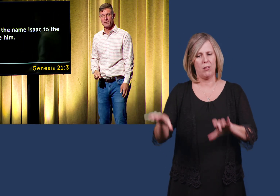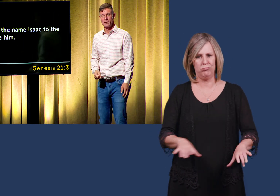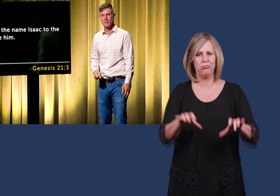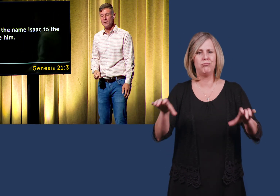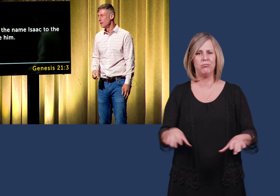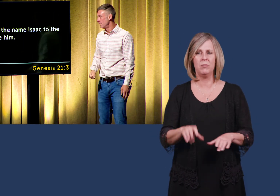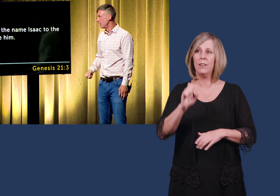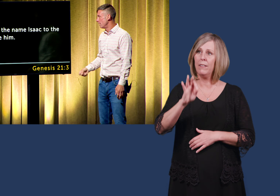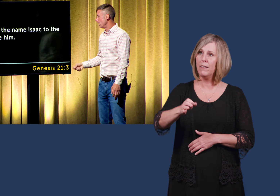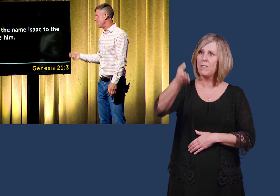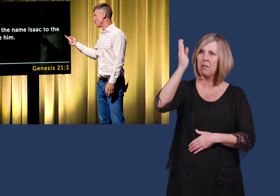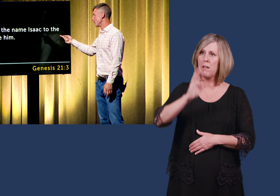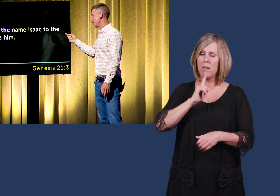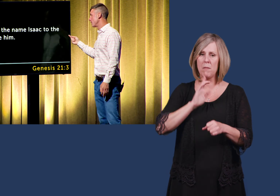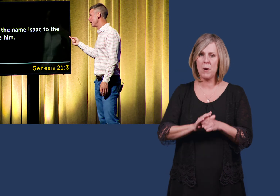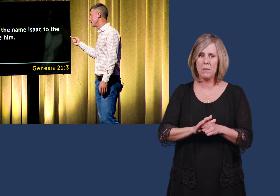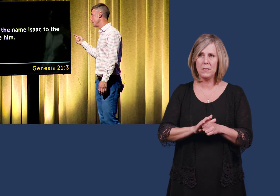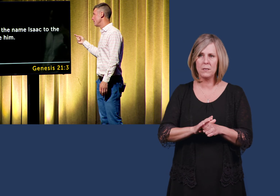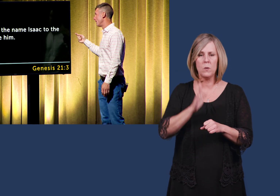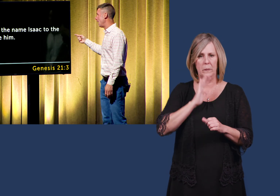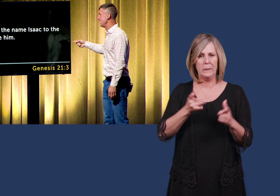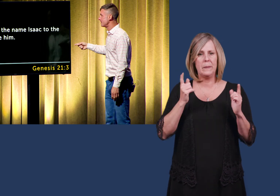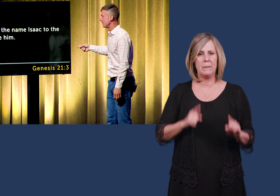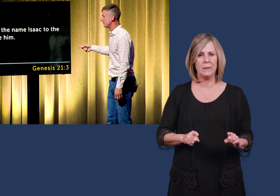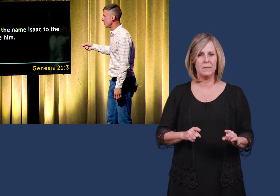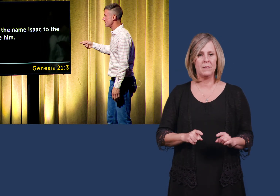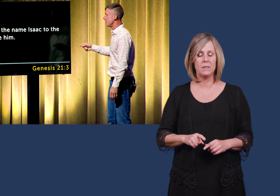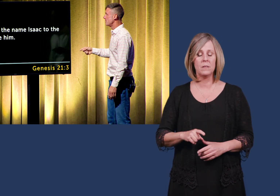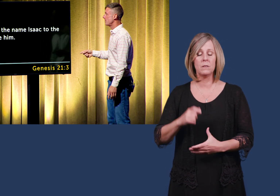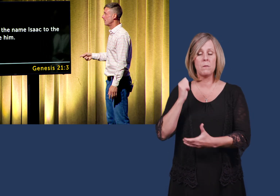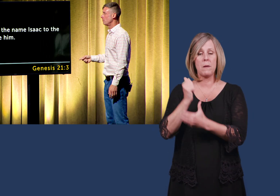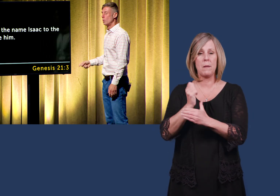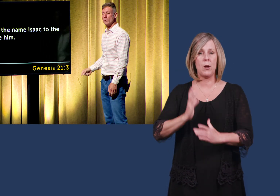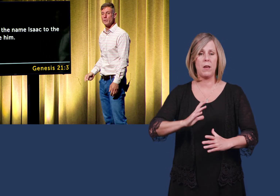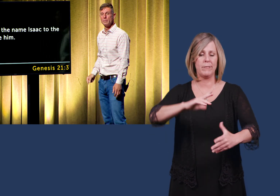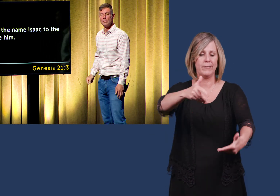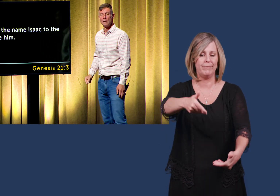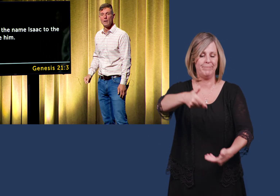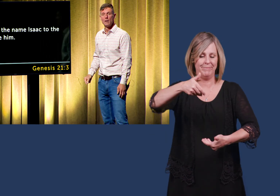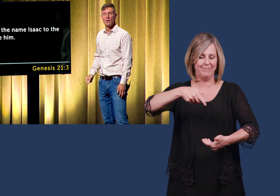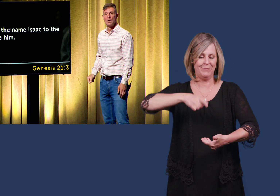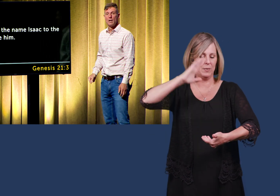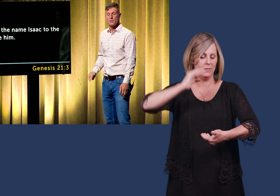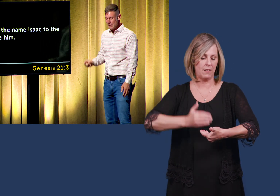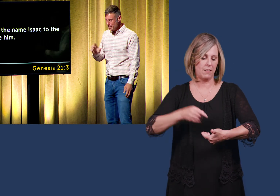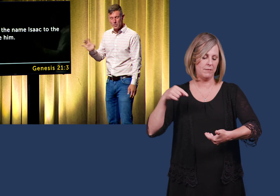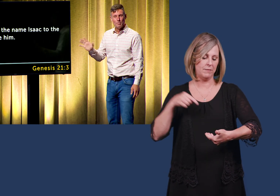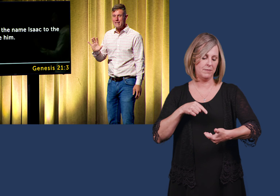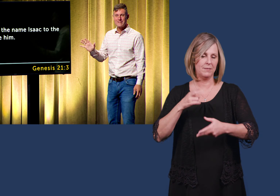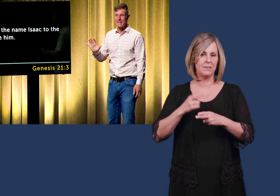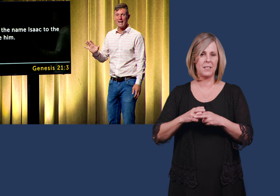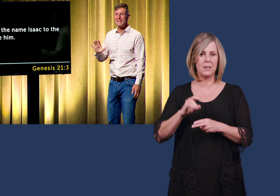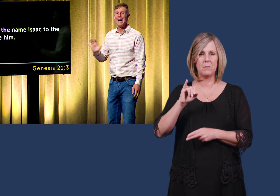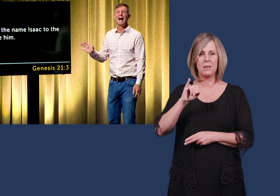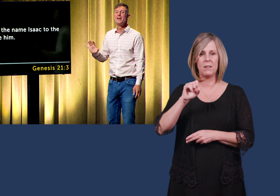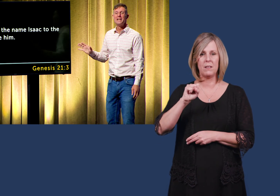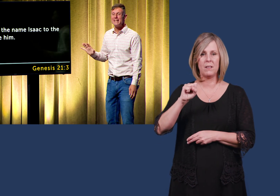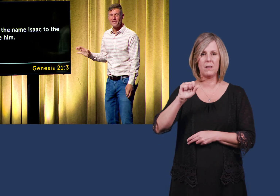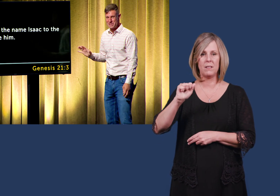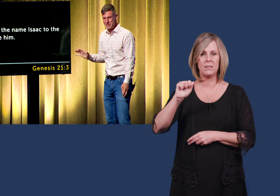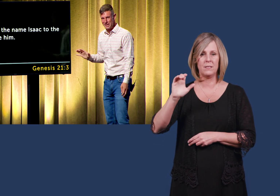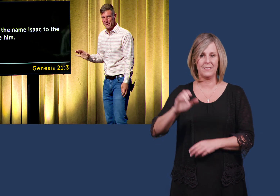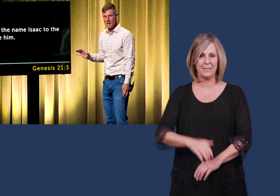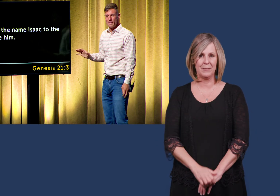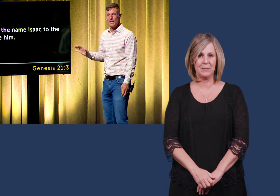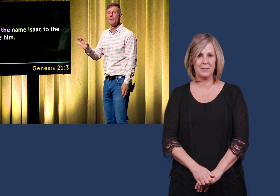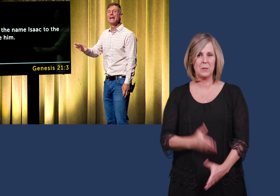promises. Abram gave the name Isaac to the son Sarah born to him. So maybe you missed the irony of